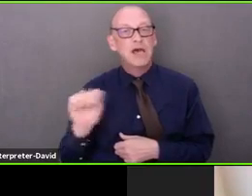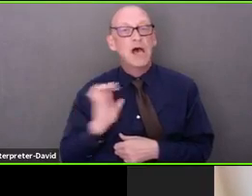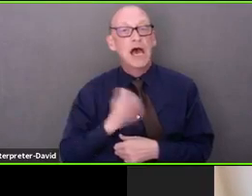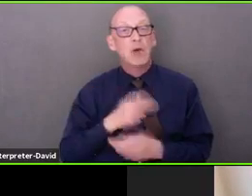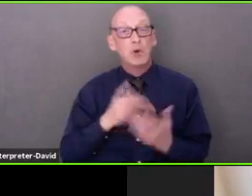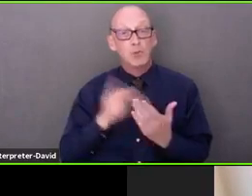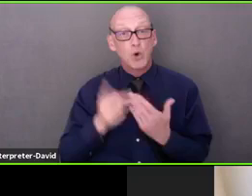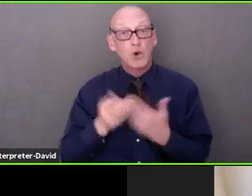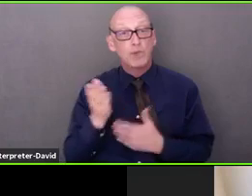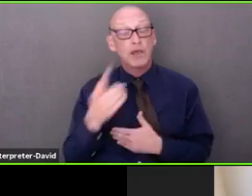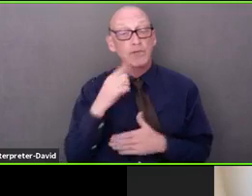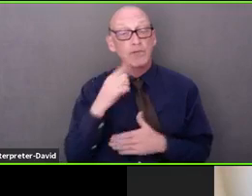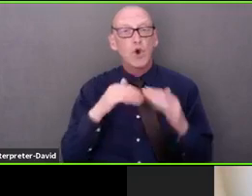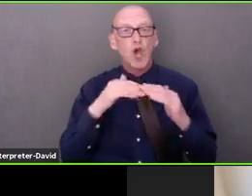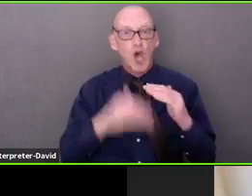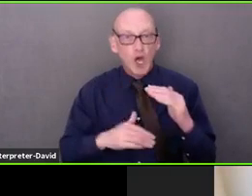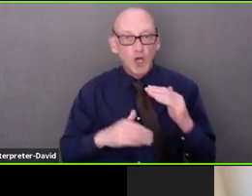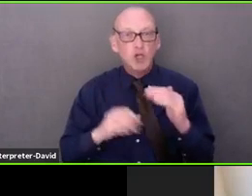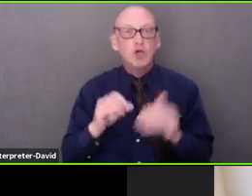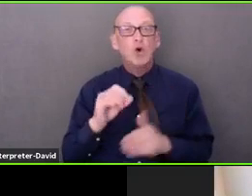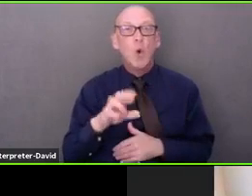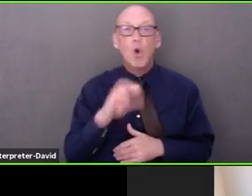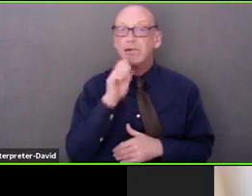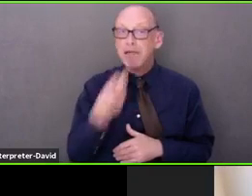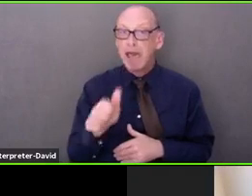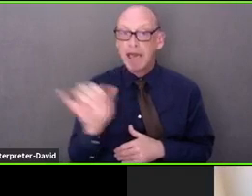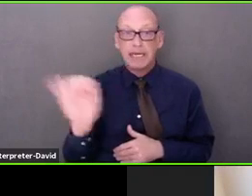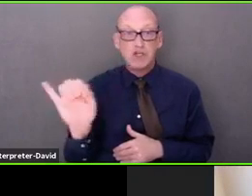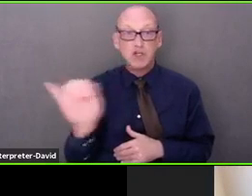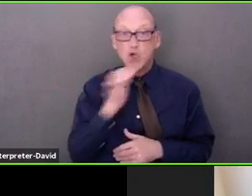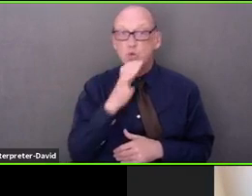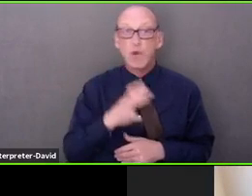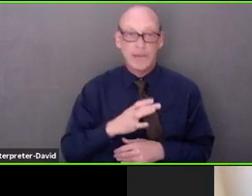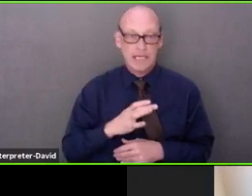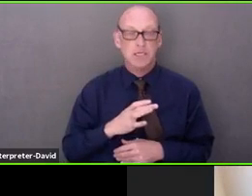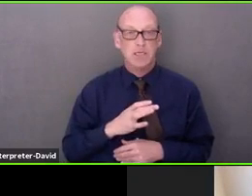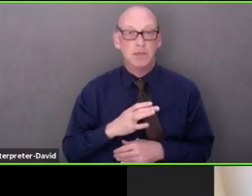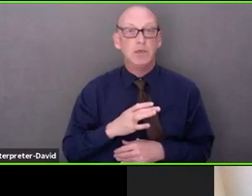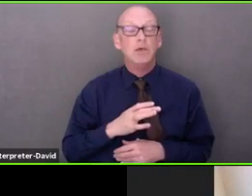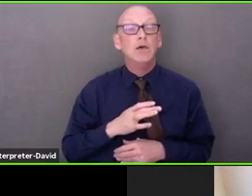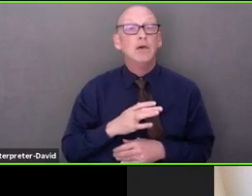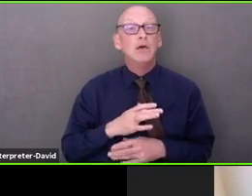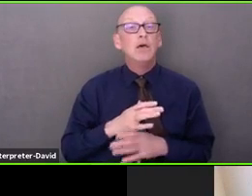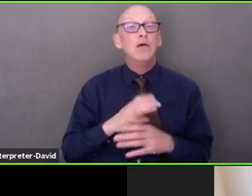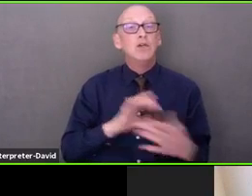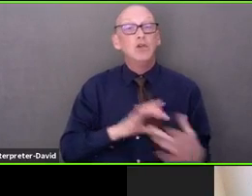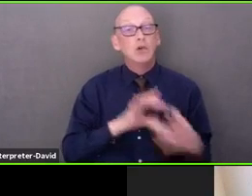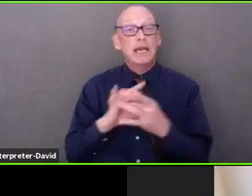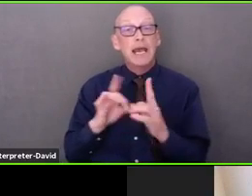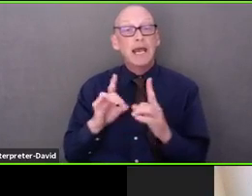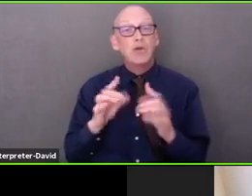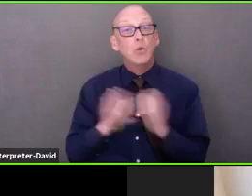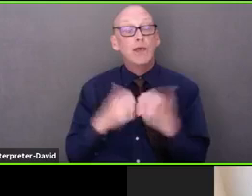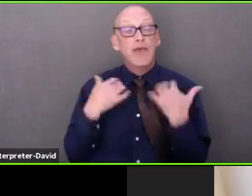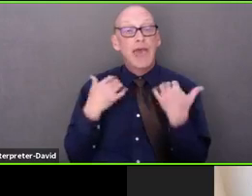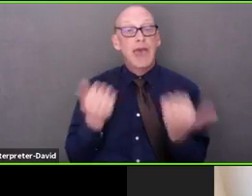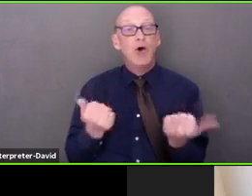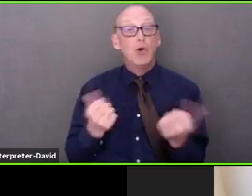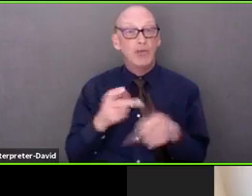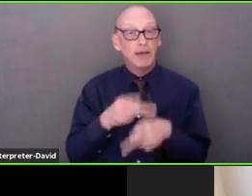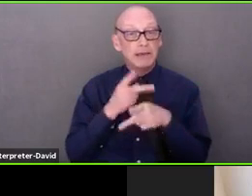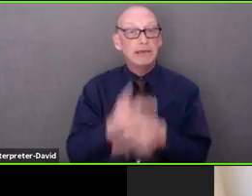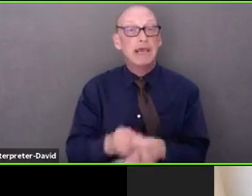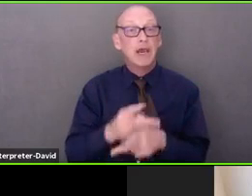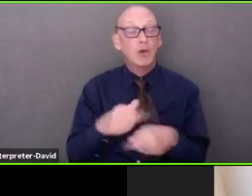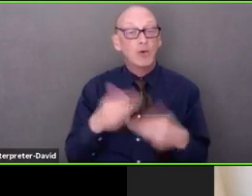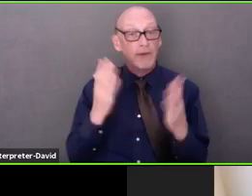for underinsured and uninsured women to get them linked up to a healthcare provider to